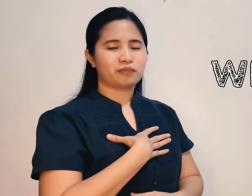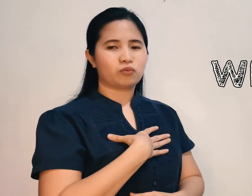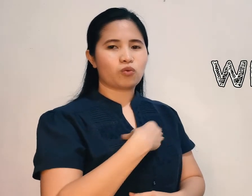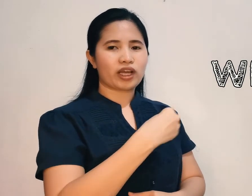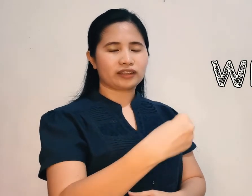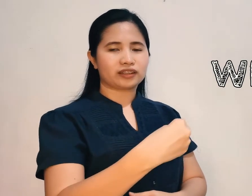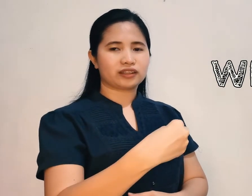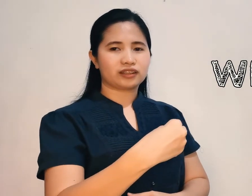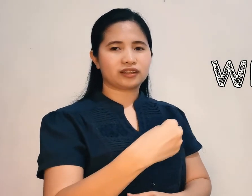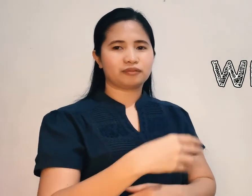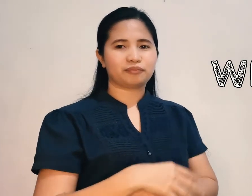White.